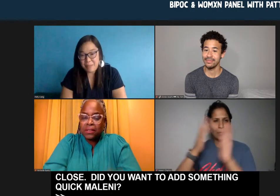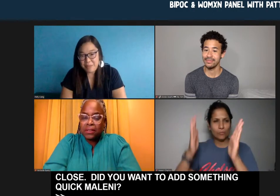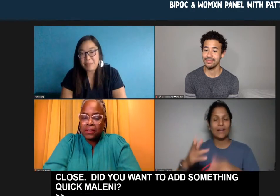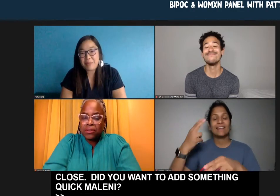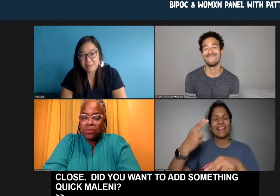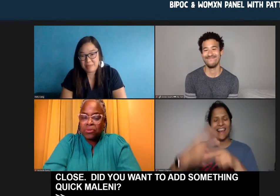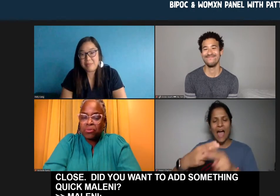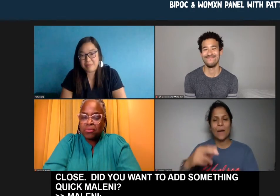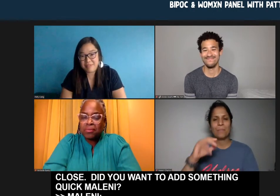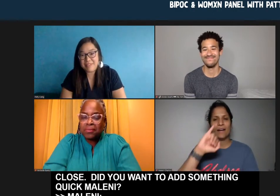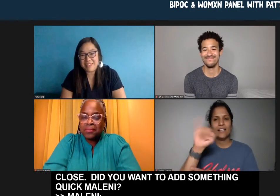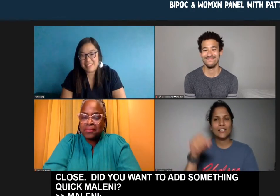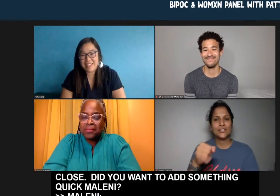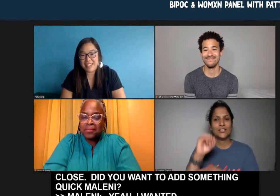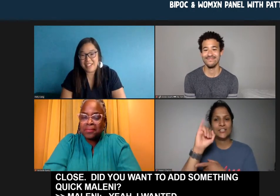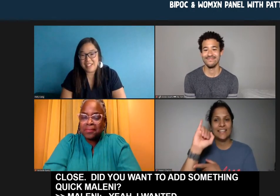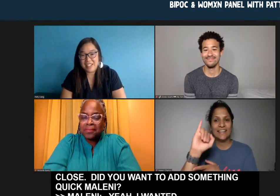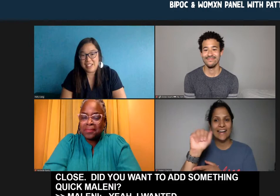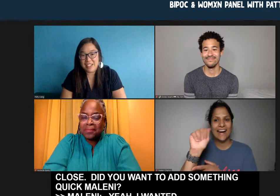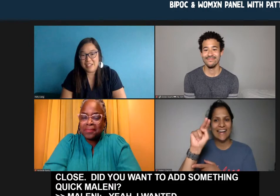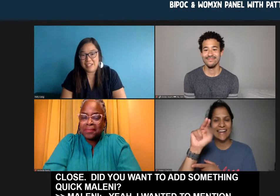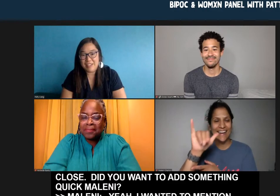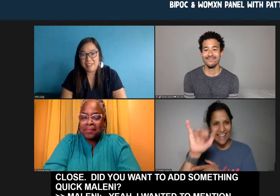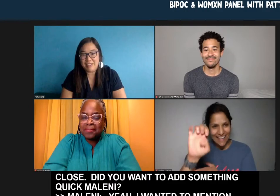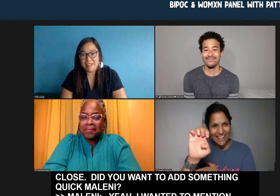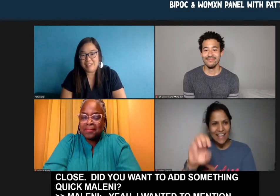about the Asian, that person, it's